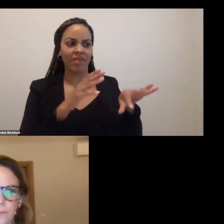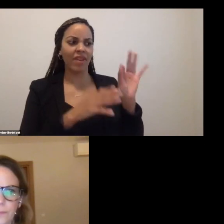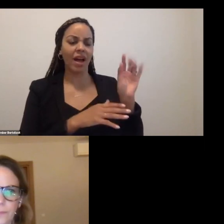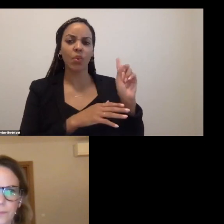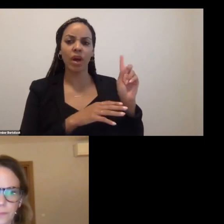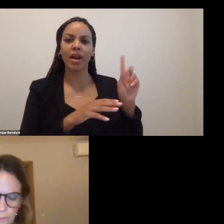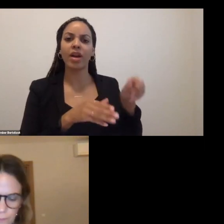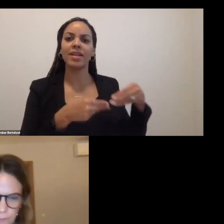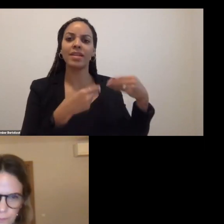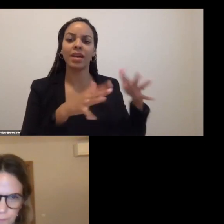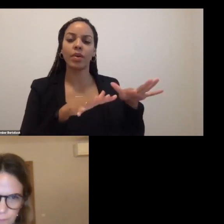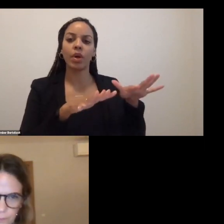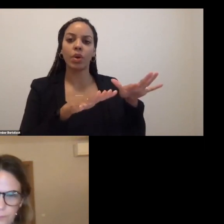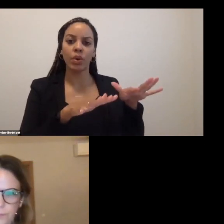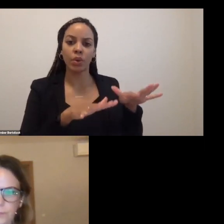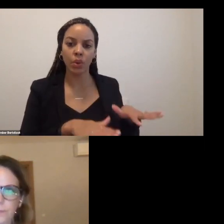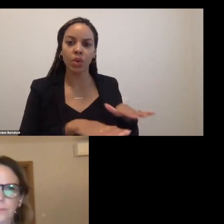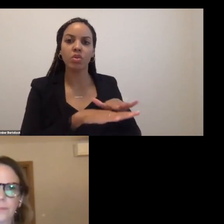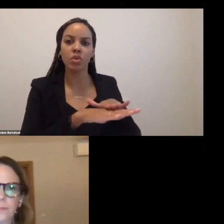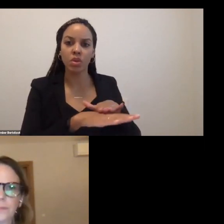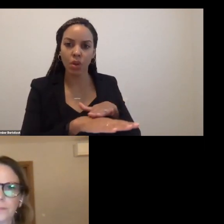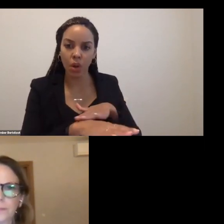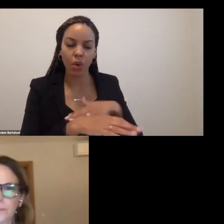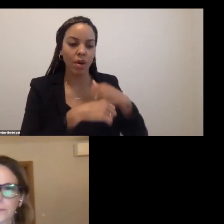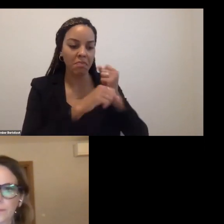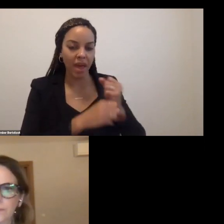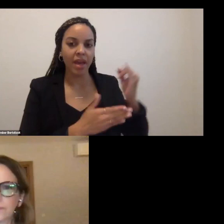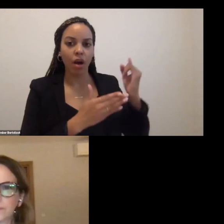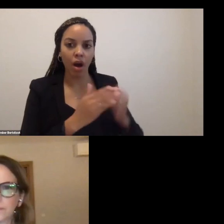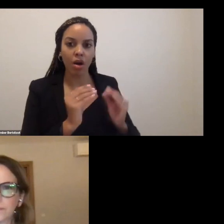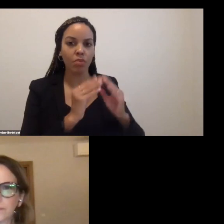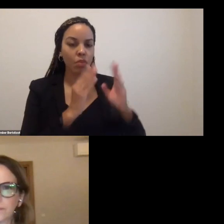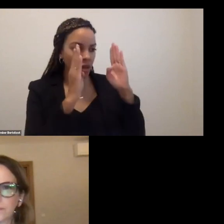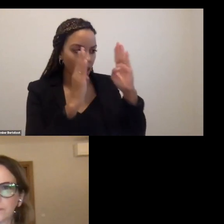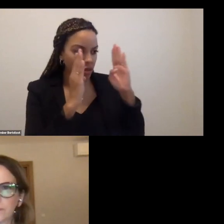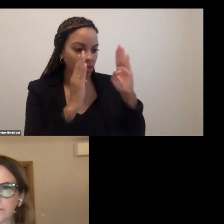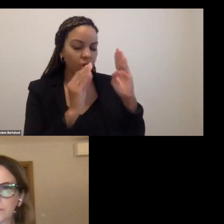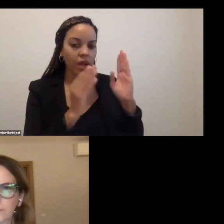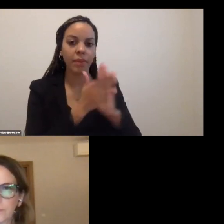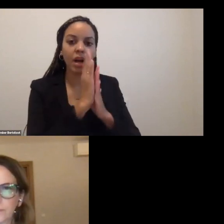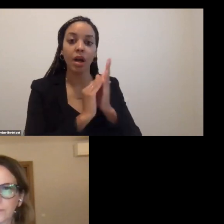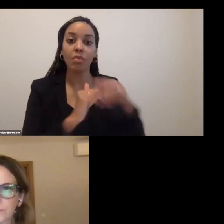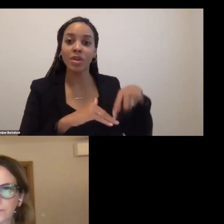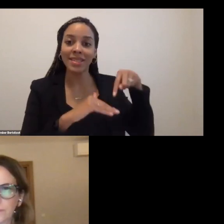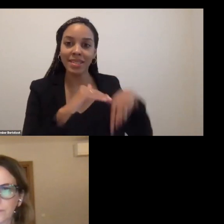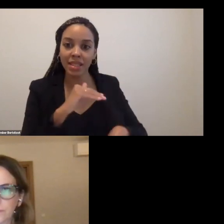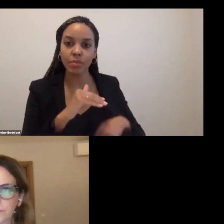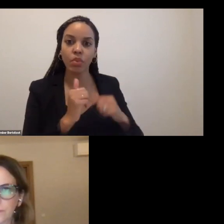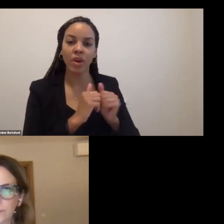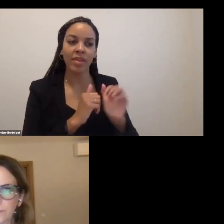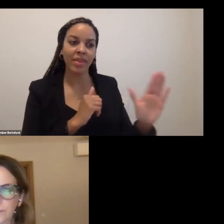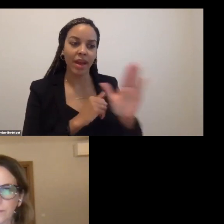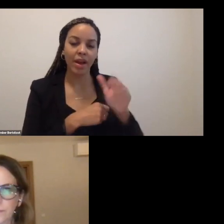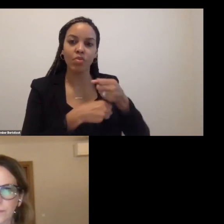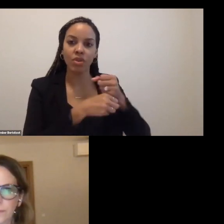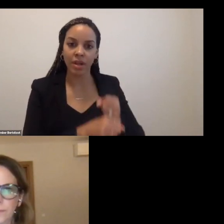slow it down, to make art and to concentrate and to go deeper to their own production, and also